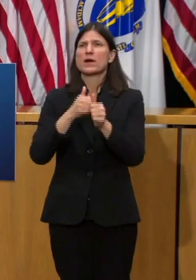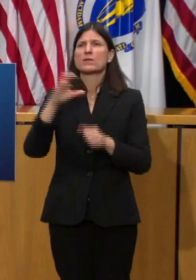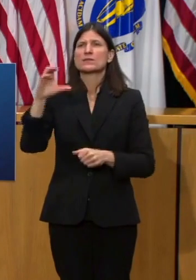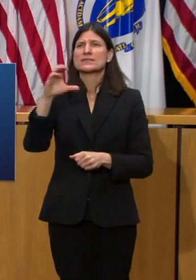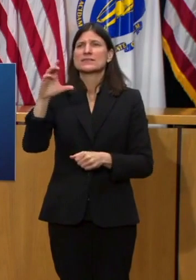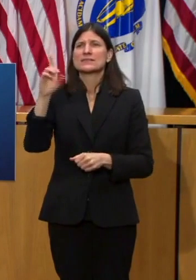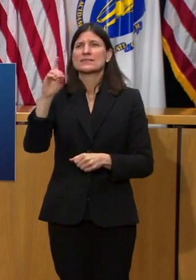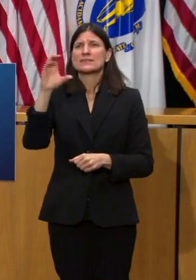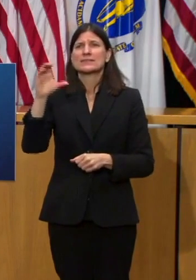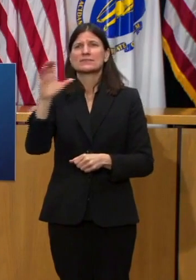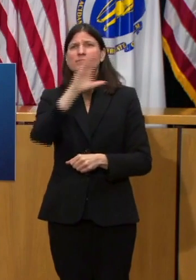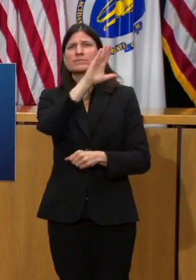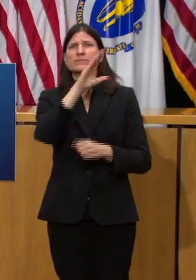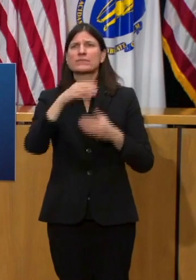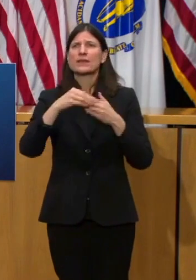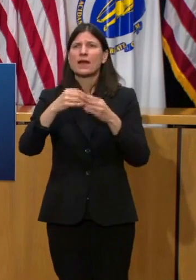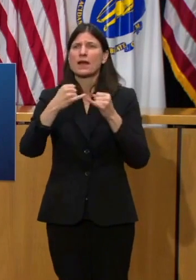an increased risk of severe illness from COVID-19.